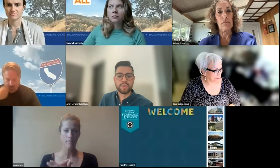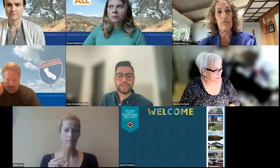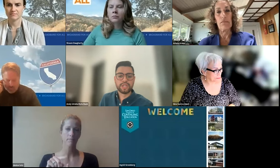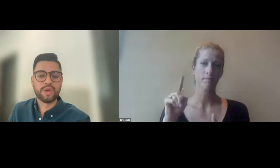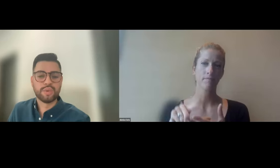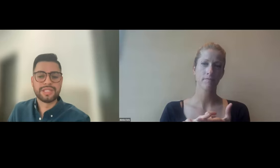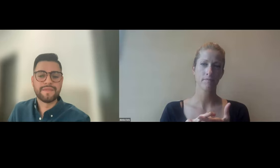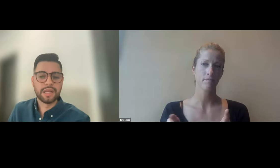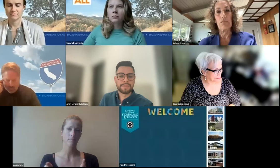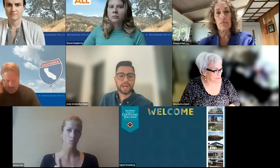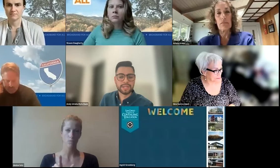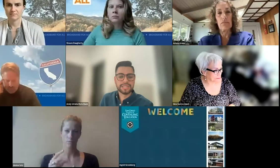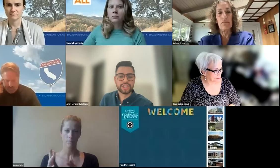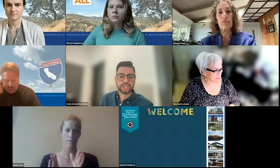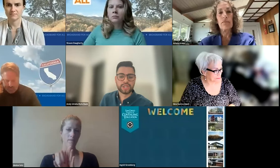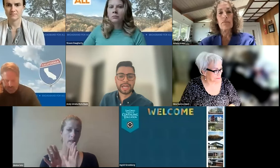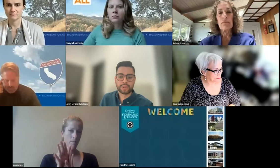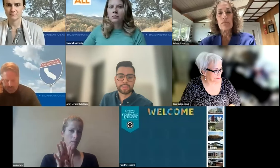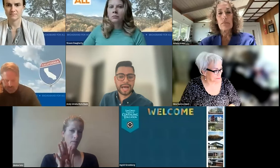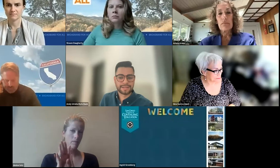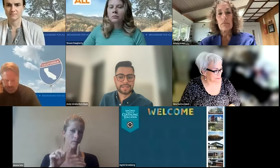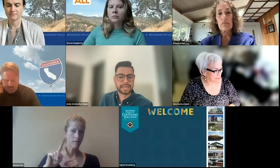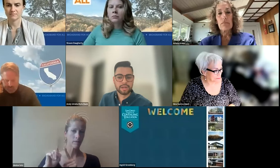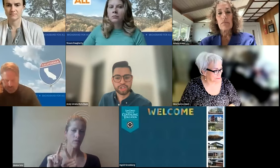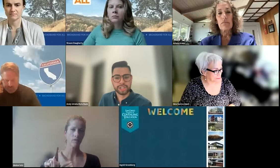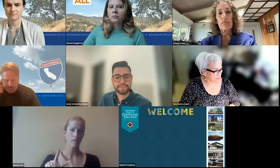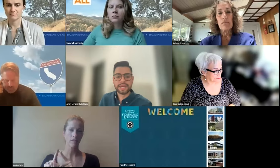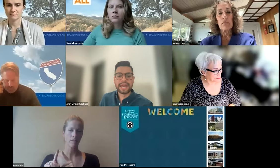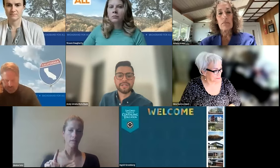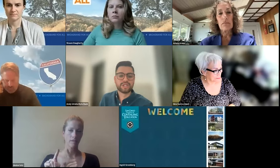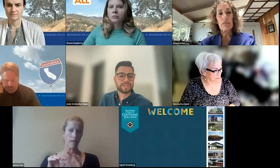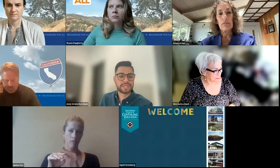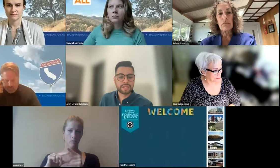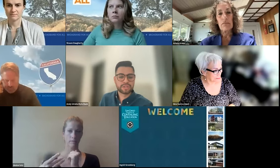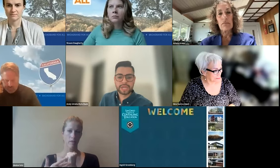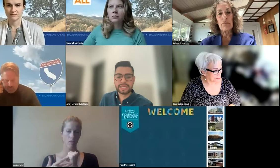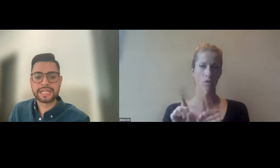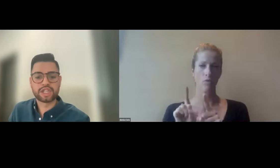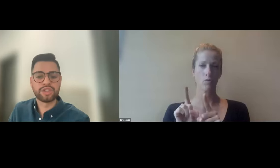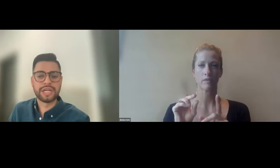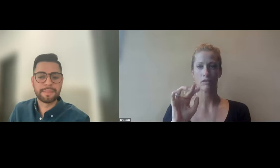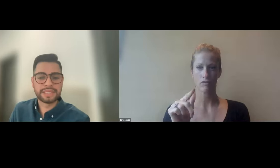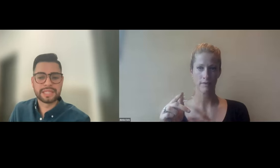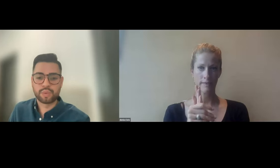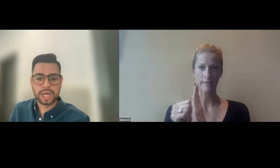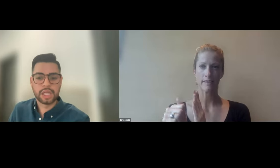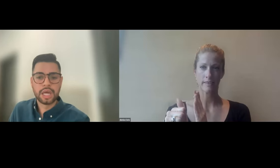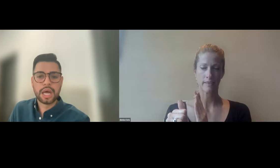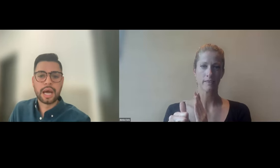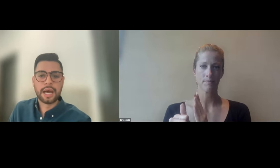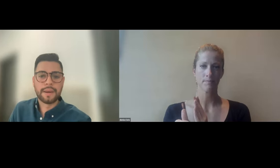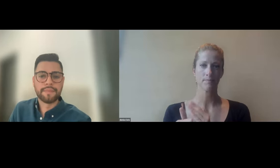also, you know, develop policies and ensure equitable access to technology and digital skills training, technology companies as